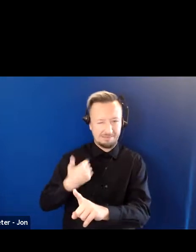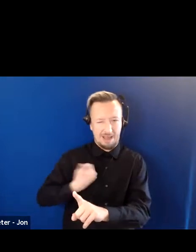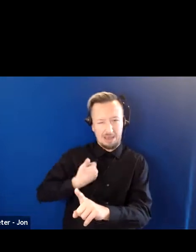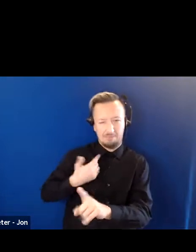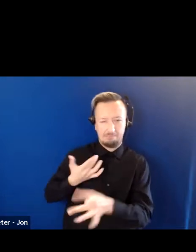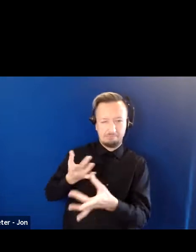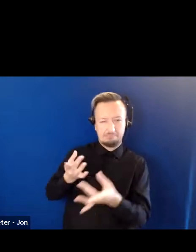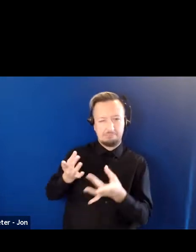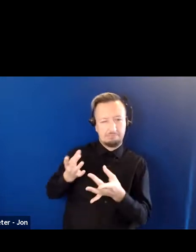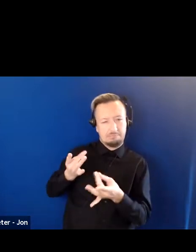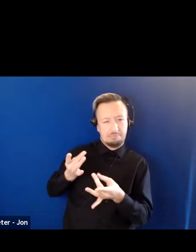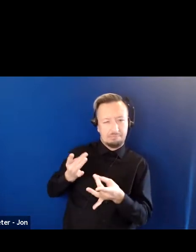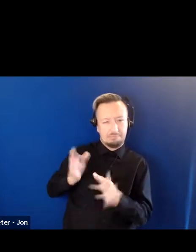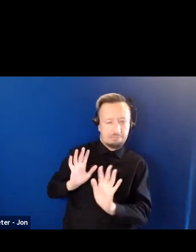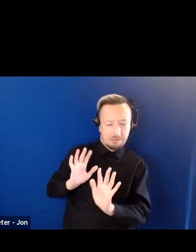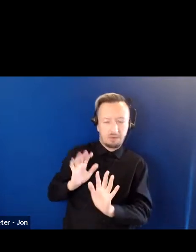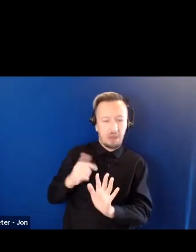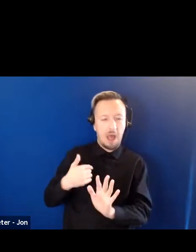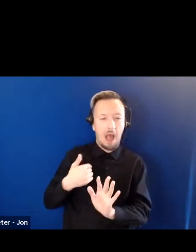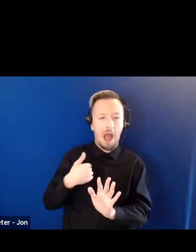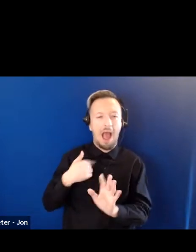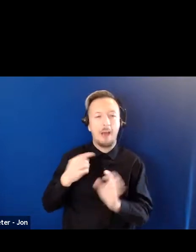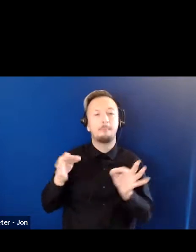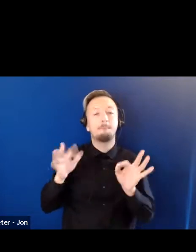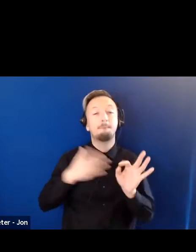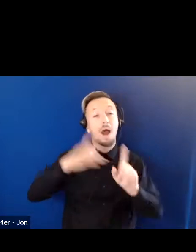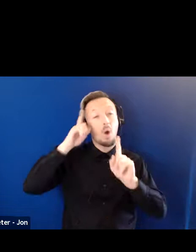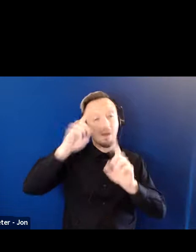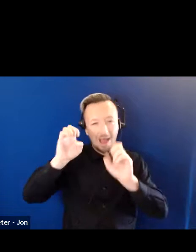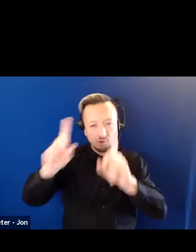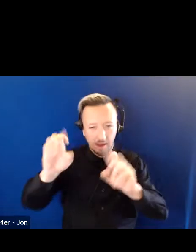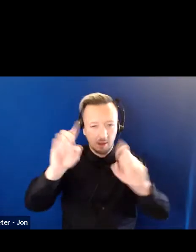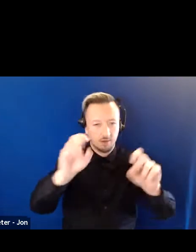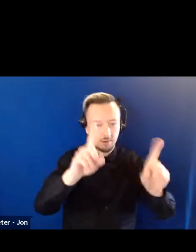educate. I don't answer anything. I try my best to form